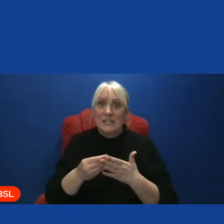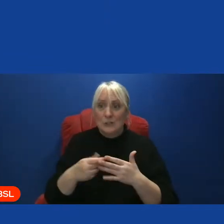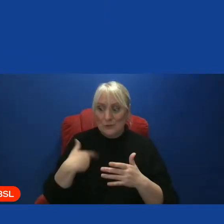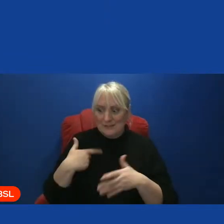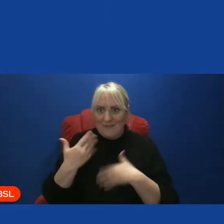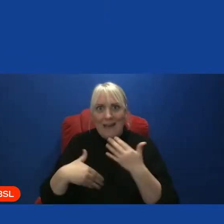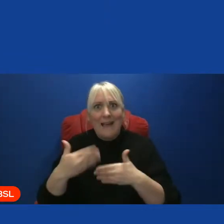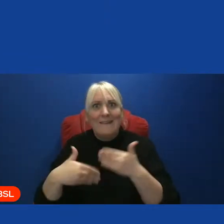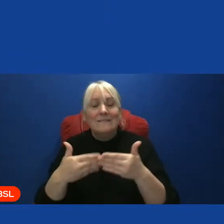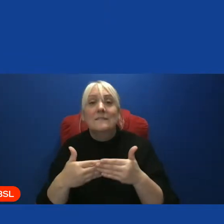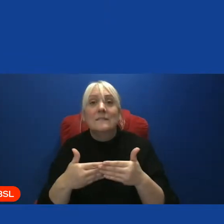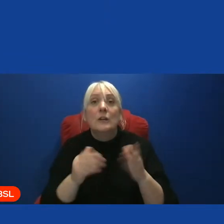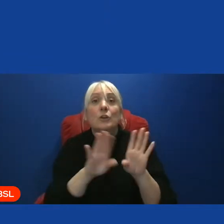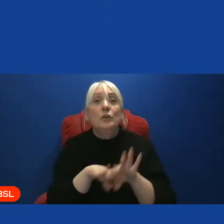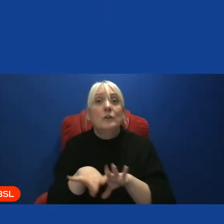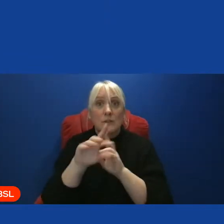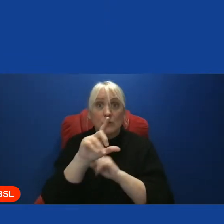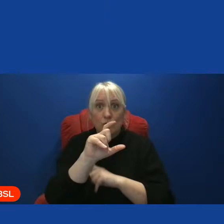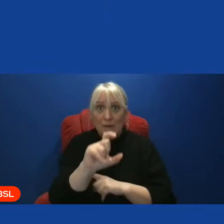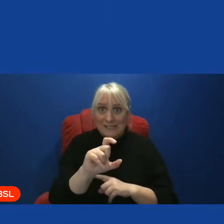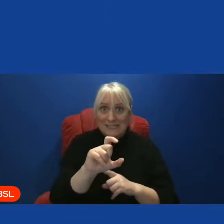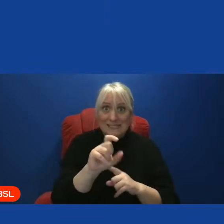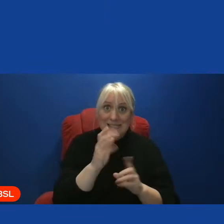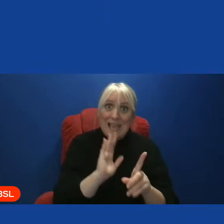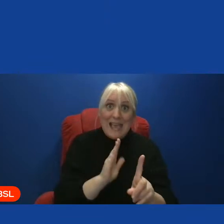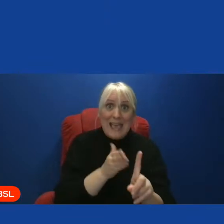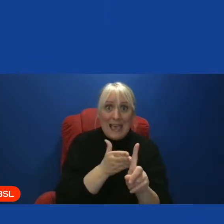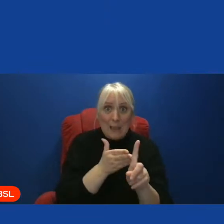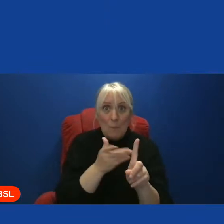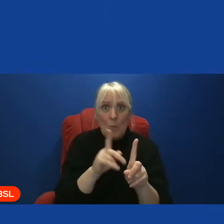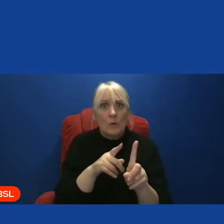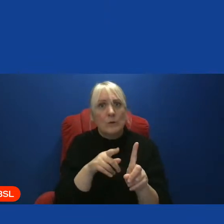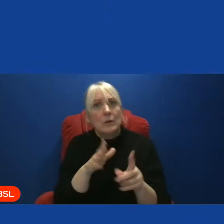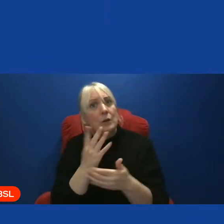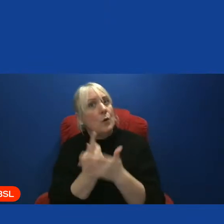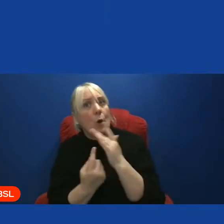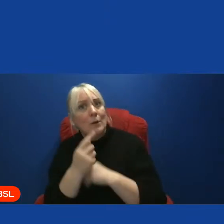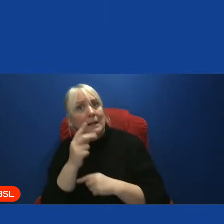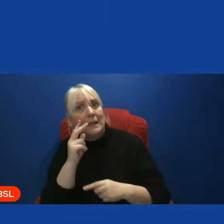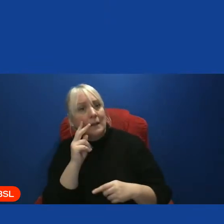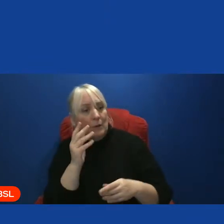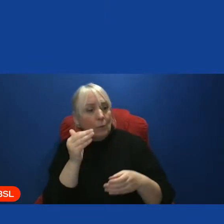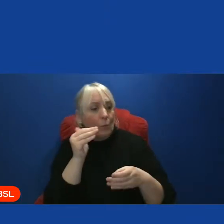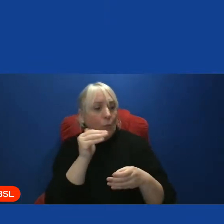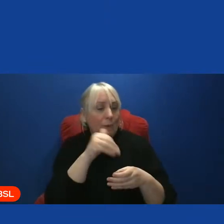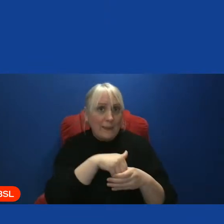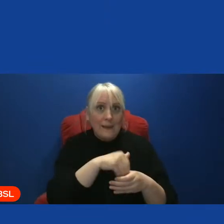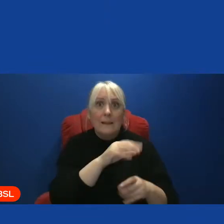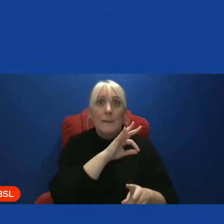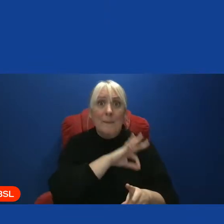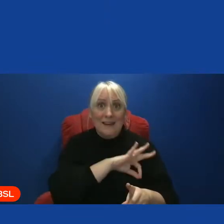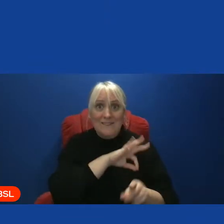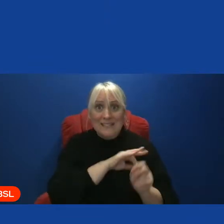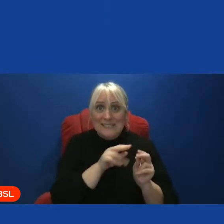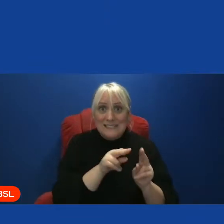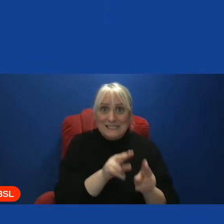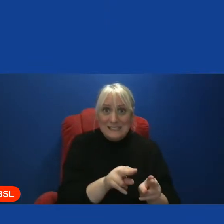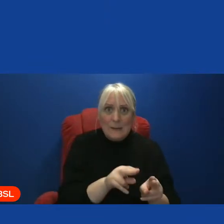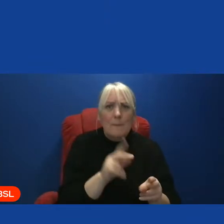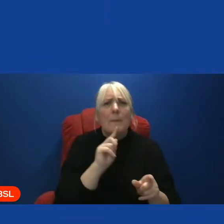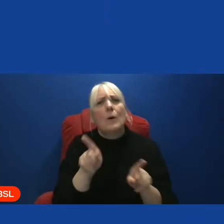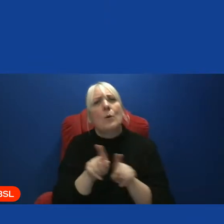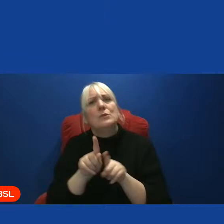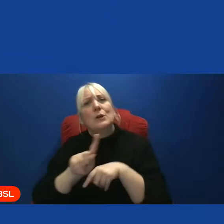what universal credit did was not just look at the benefit system, but also the tax credit system. So it pulled in